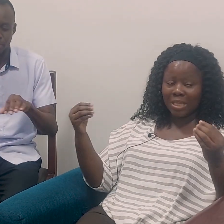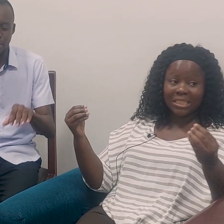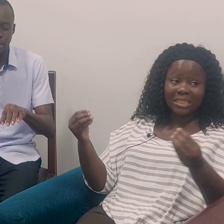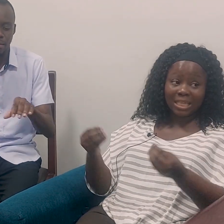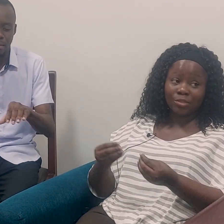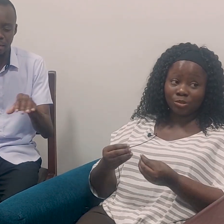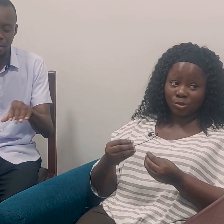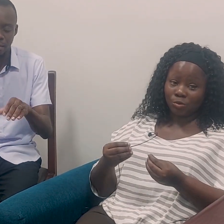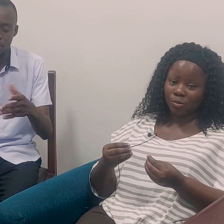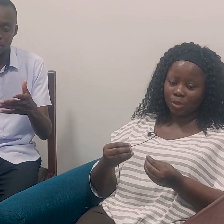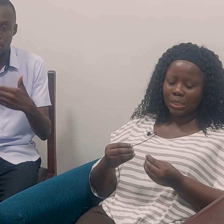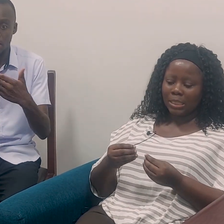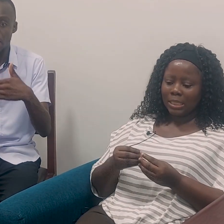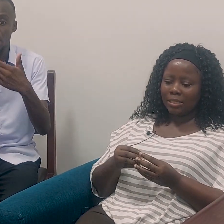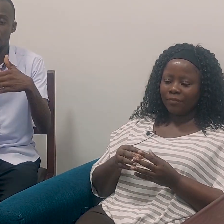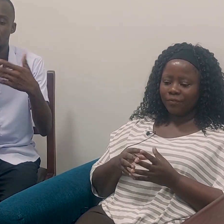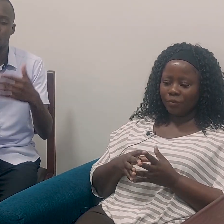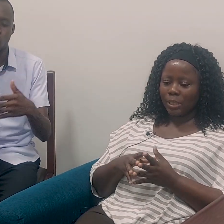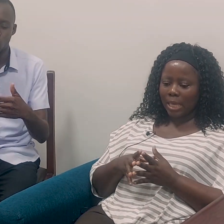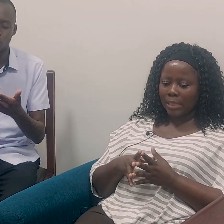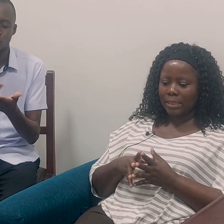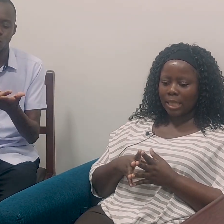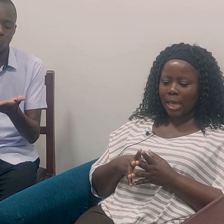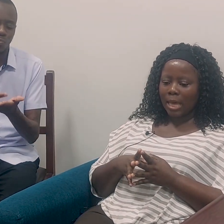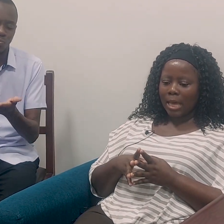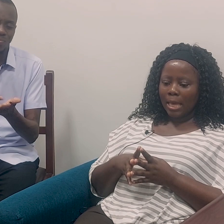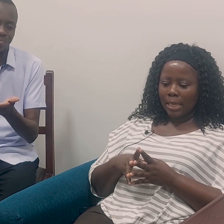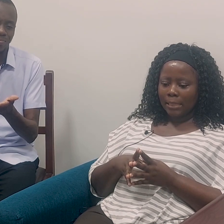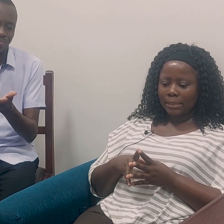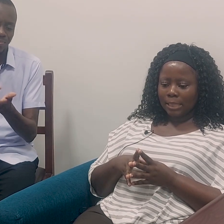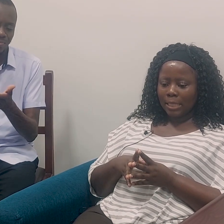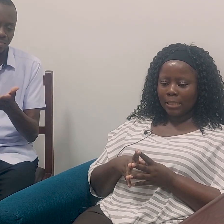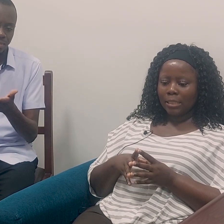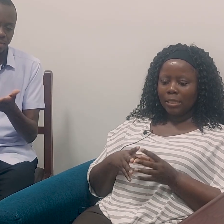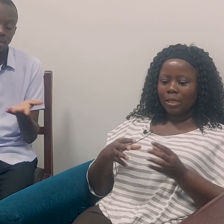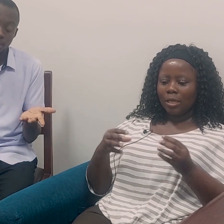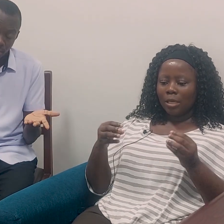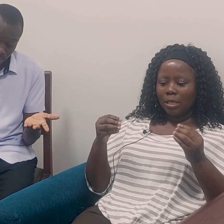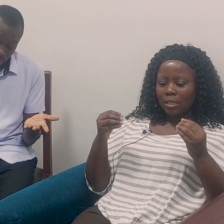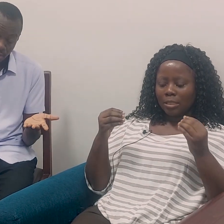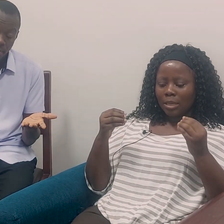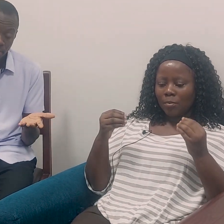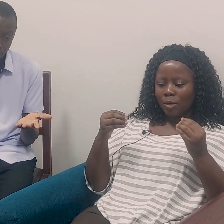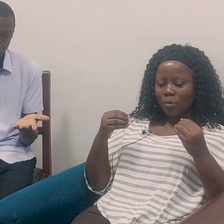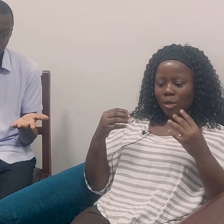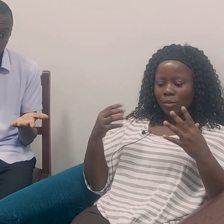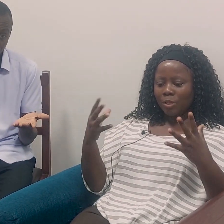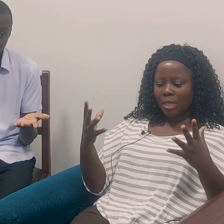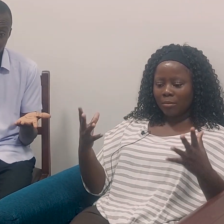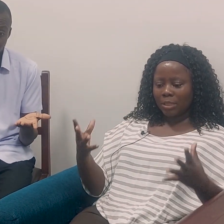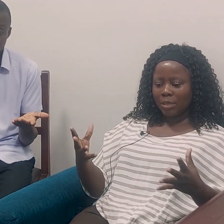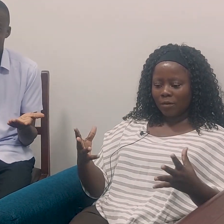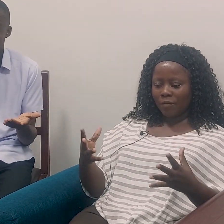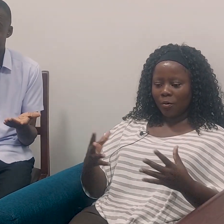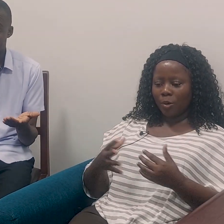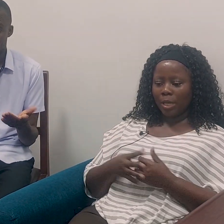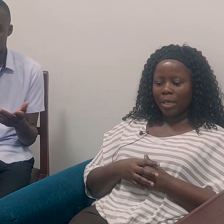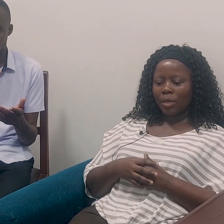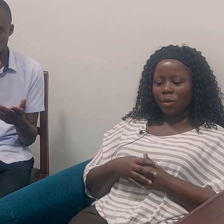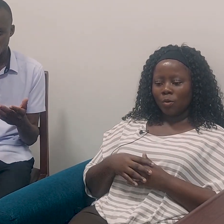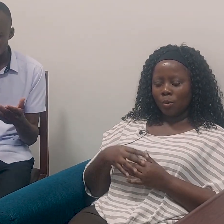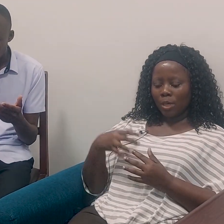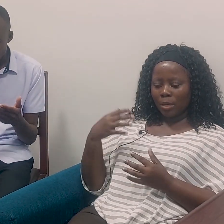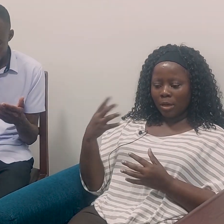fully make sense to you in full light. And then in some way, when you become